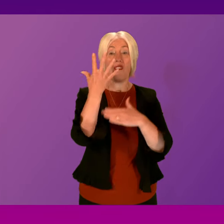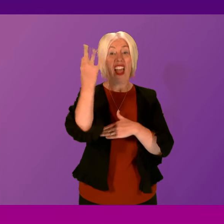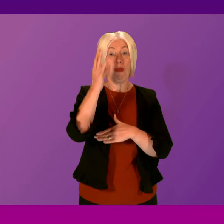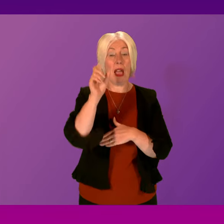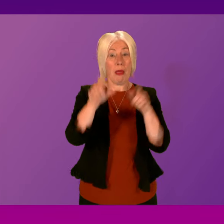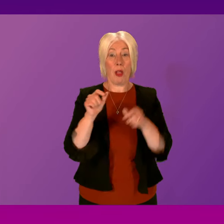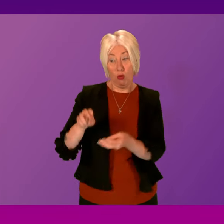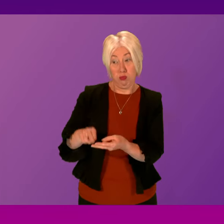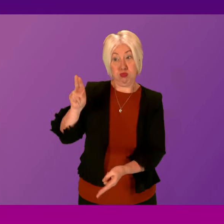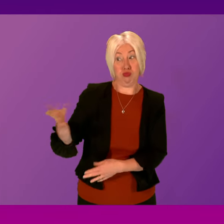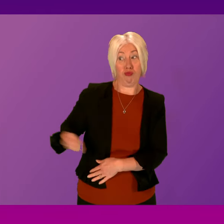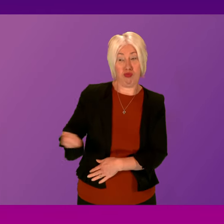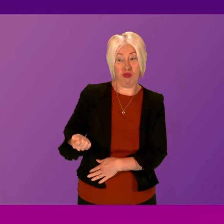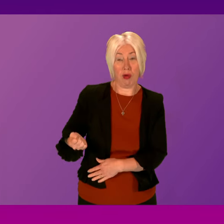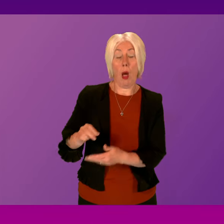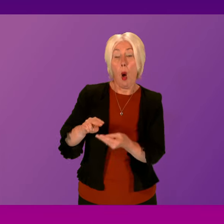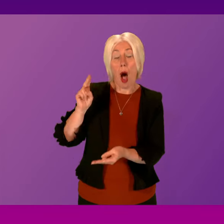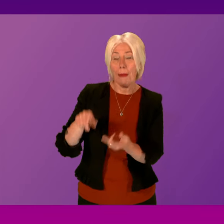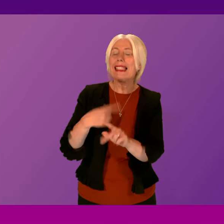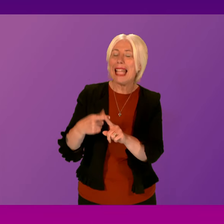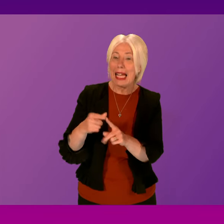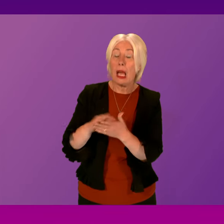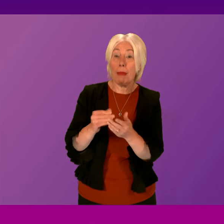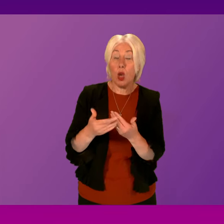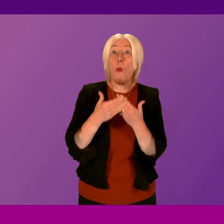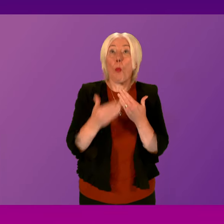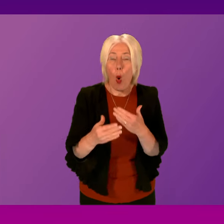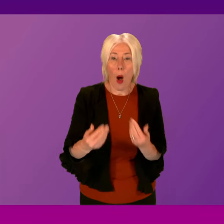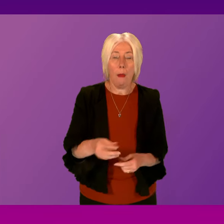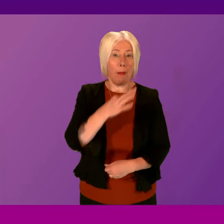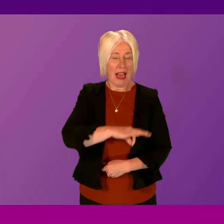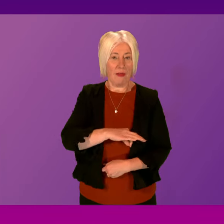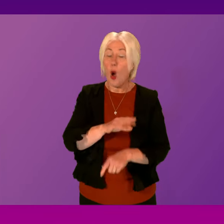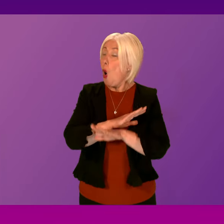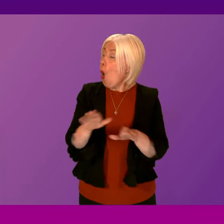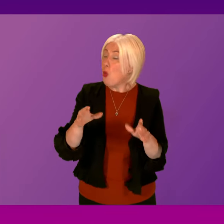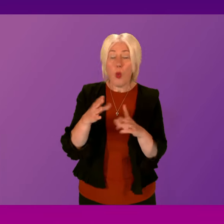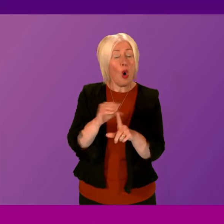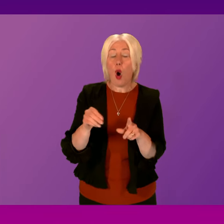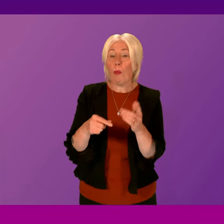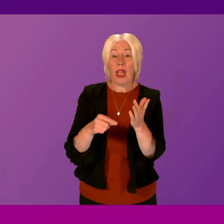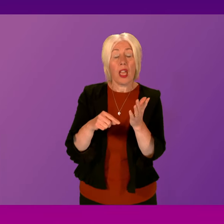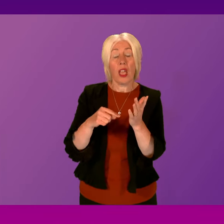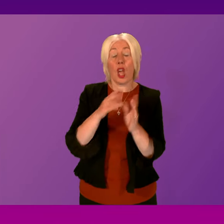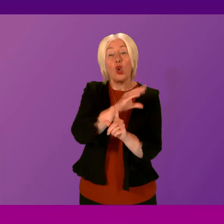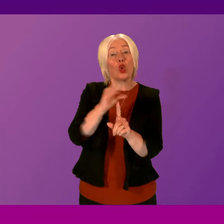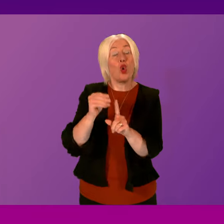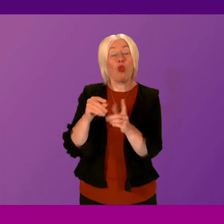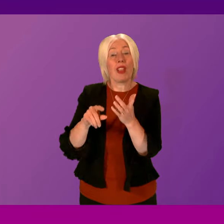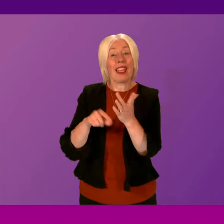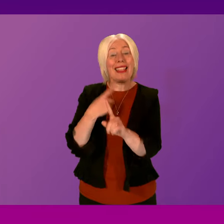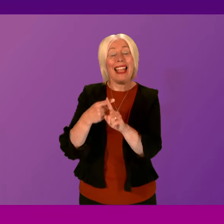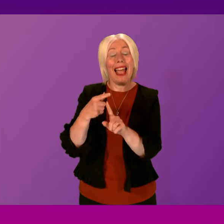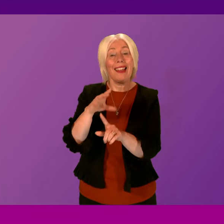more in tax, they get more for it. And what we simply won't do is copy Tory tax cuts for the wealthy at the expense of our public